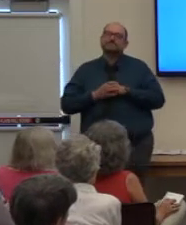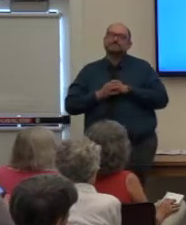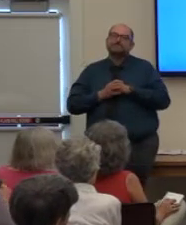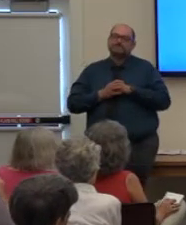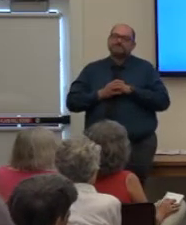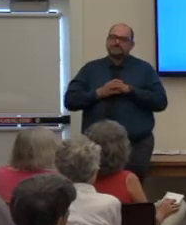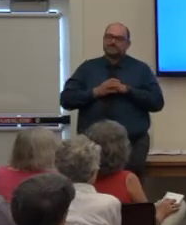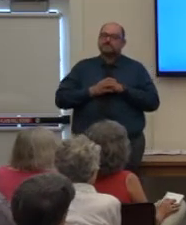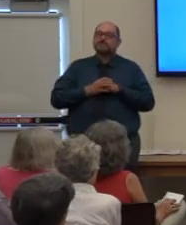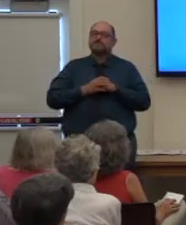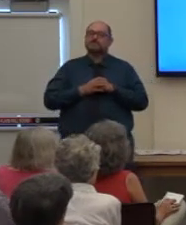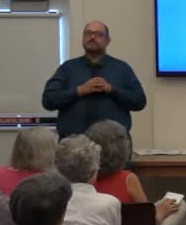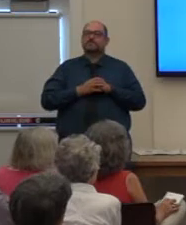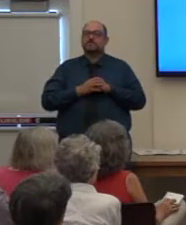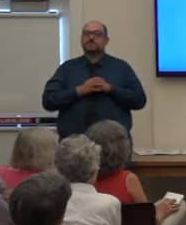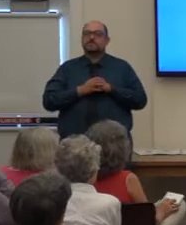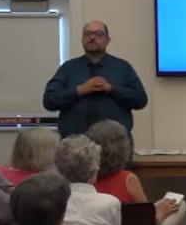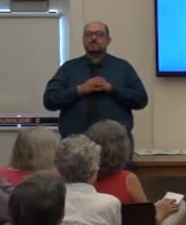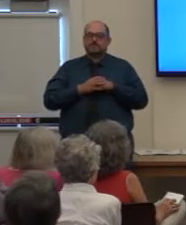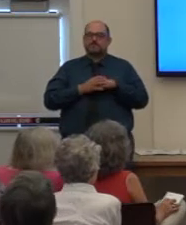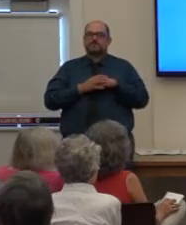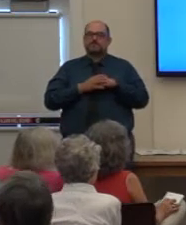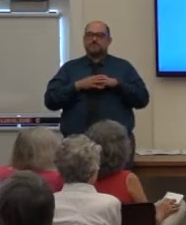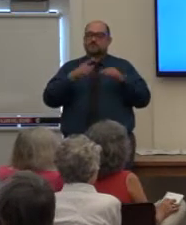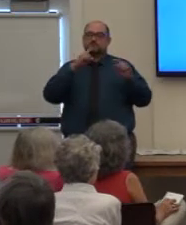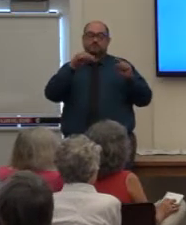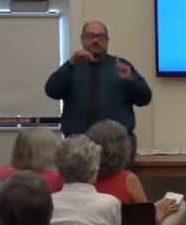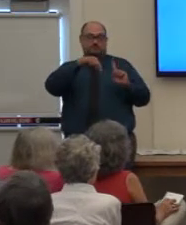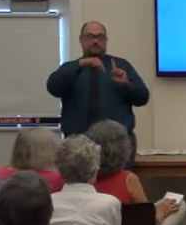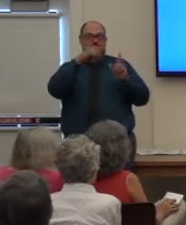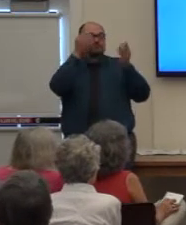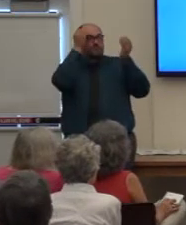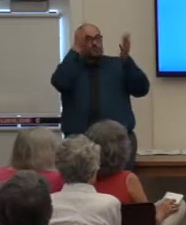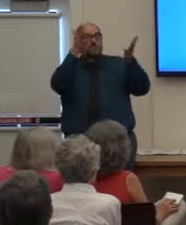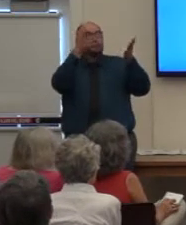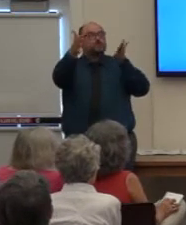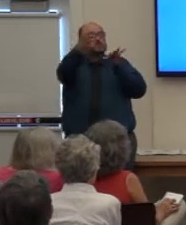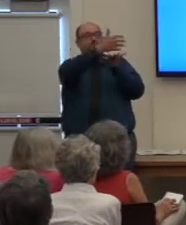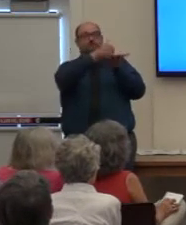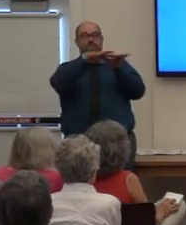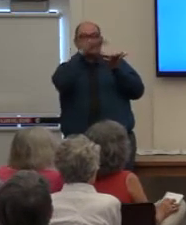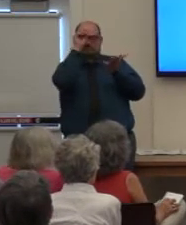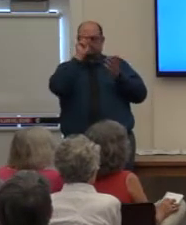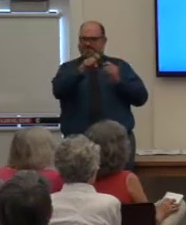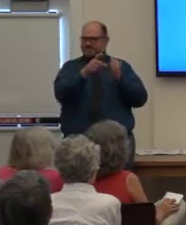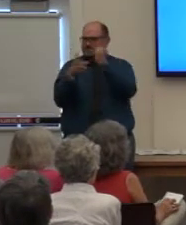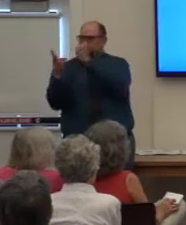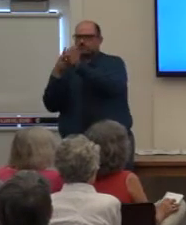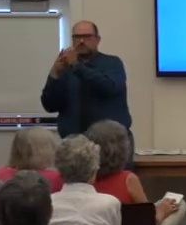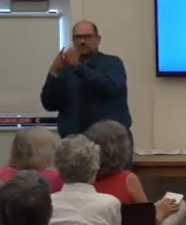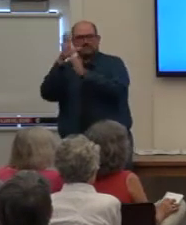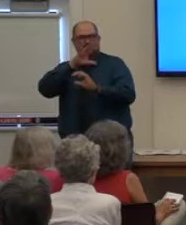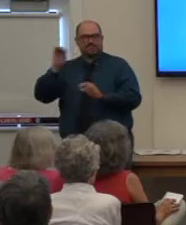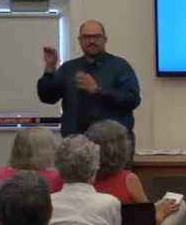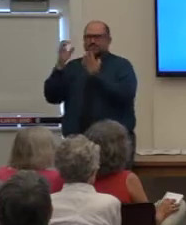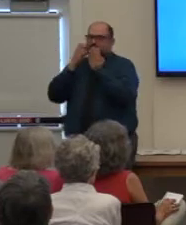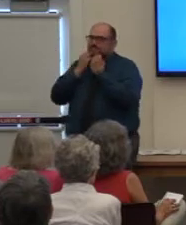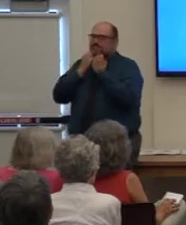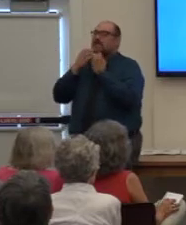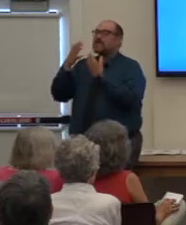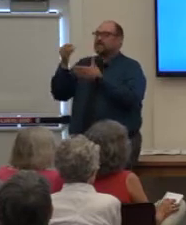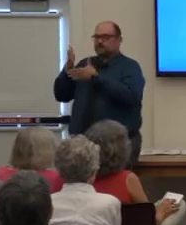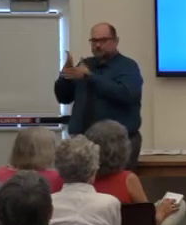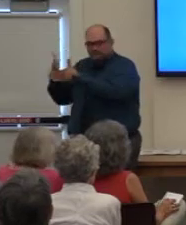We feel a real special need to continue to preserve and share this unique part of Chilmark's history. The